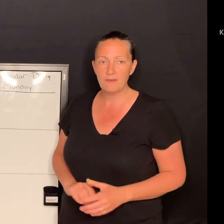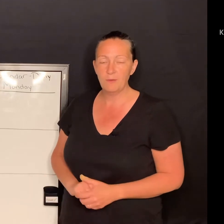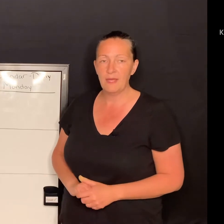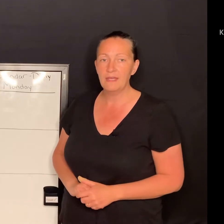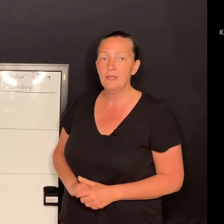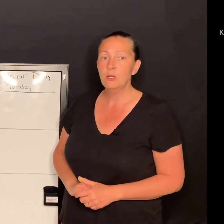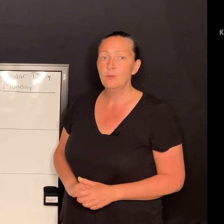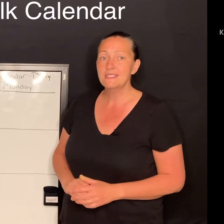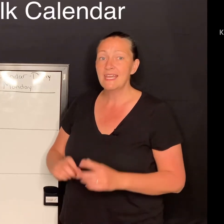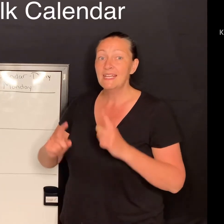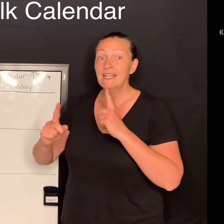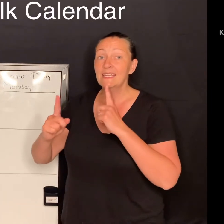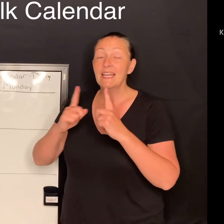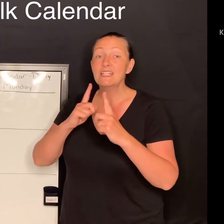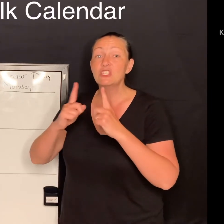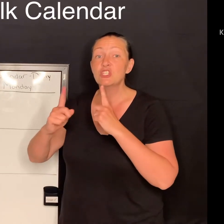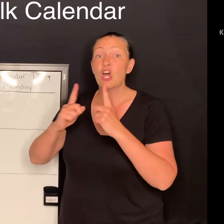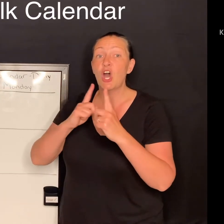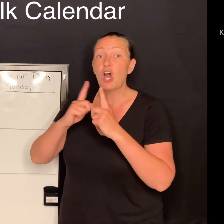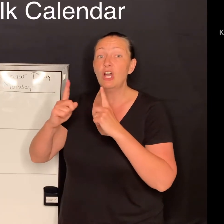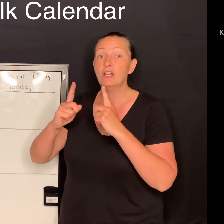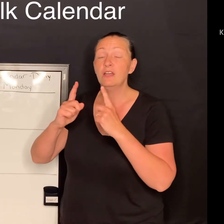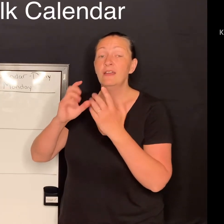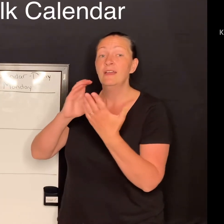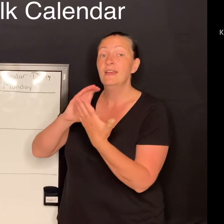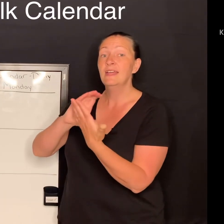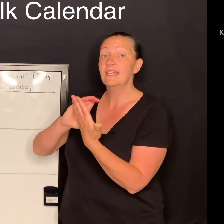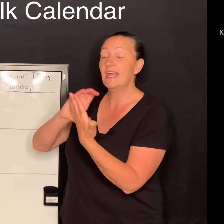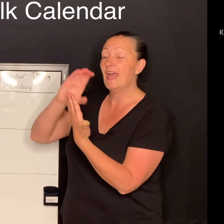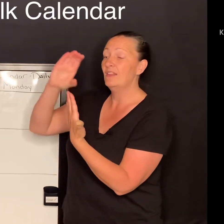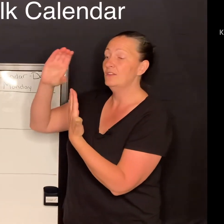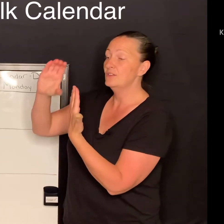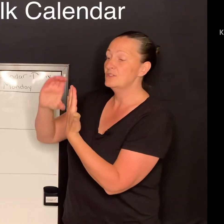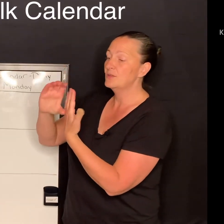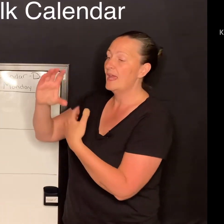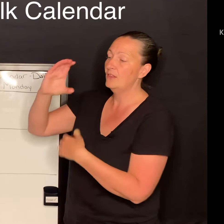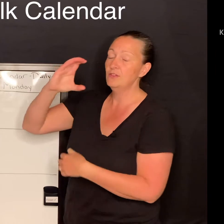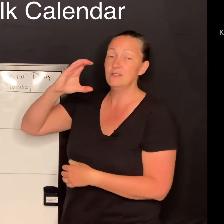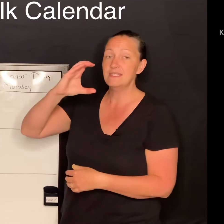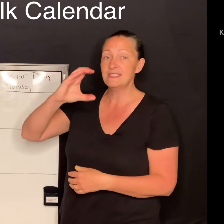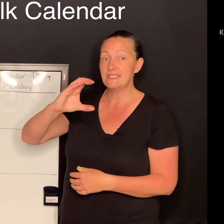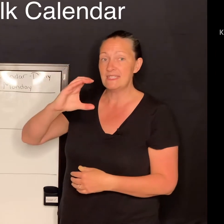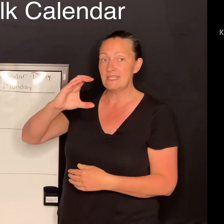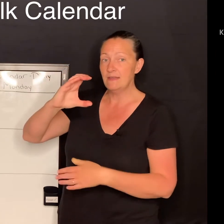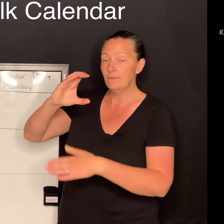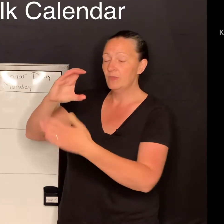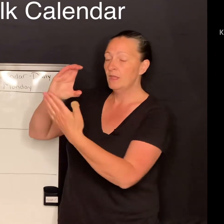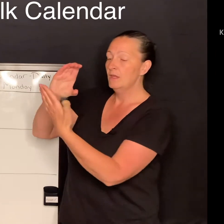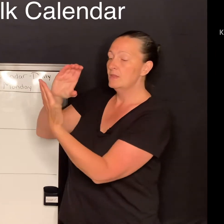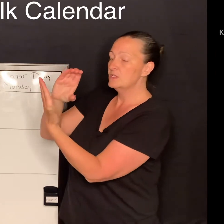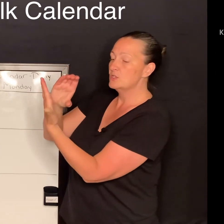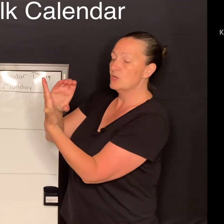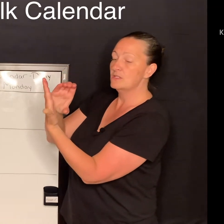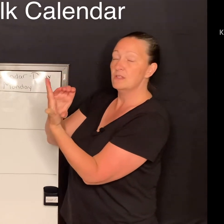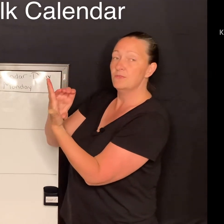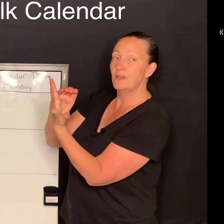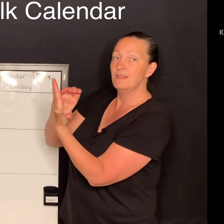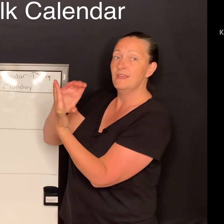bed, we'd say, let's talk calendar. So calendar is a C that starts at the front. It's like